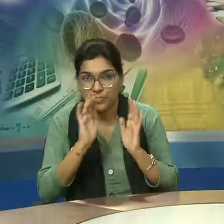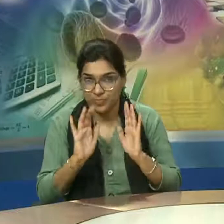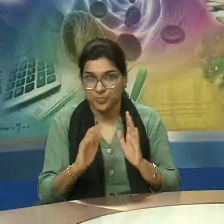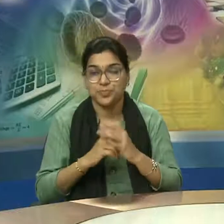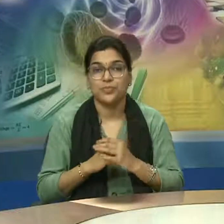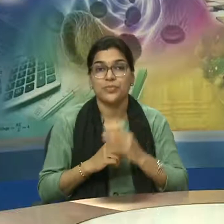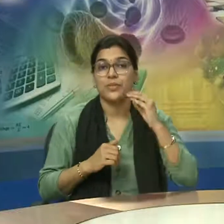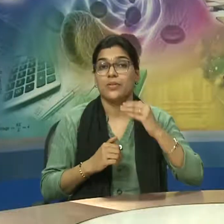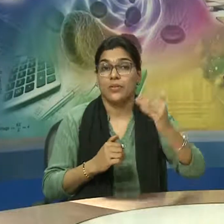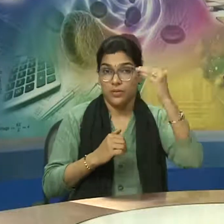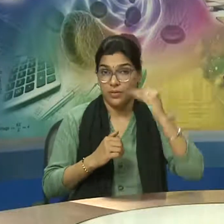B.